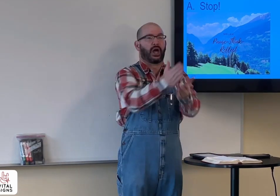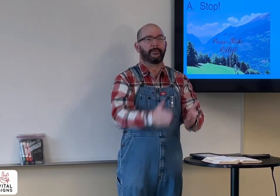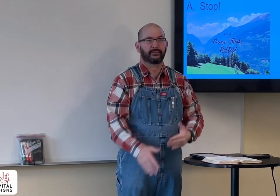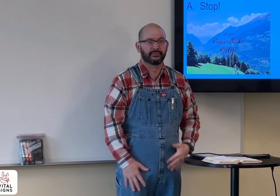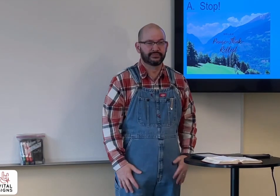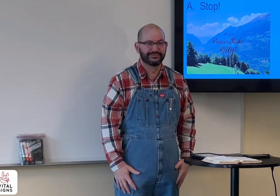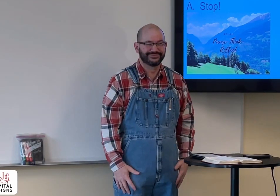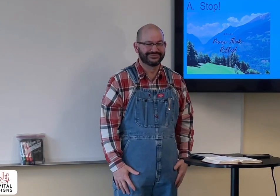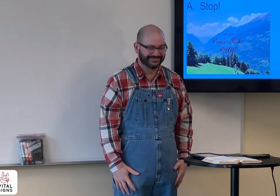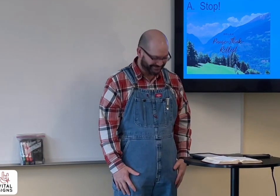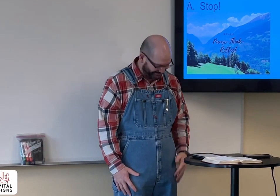stop.